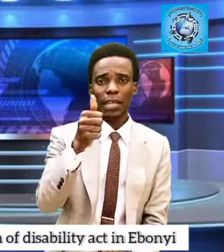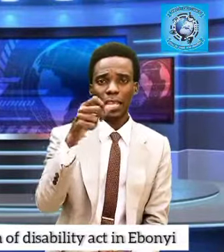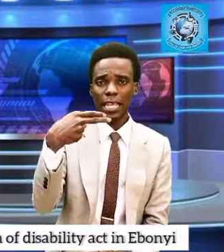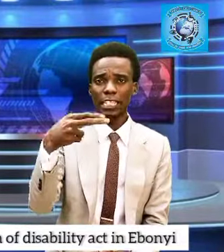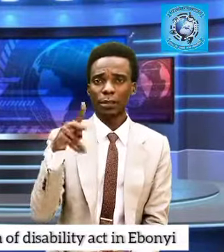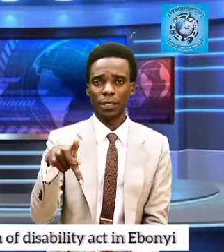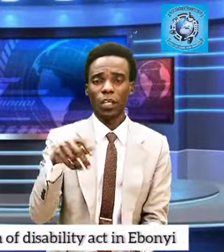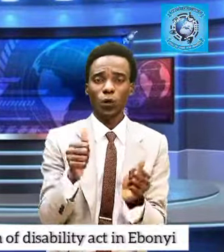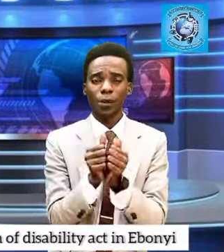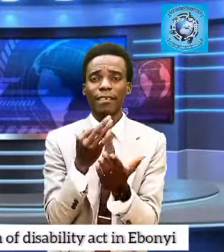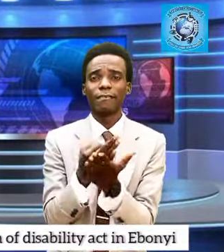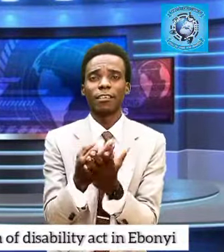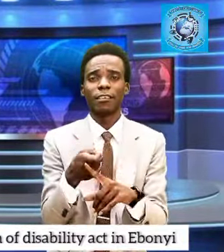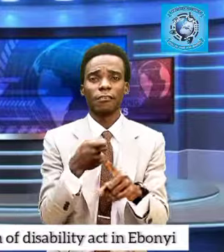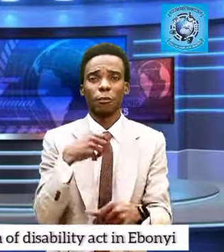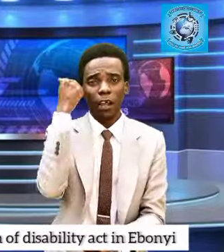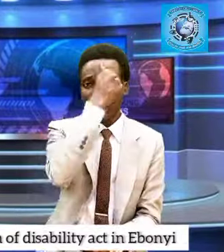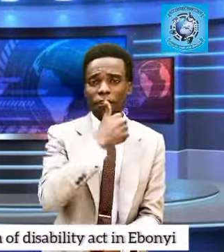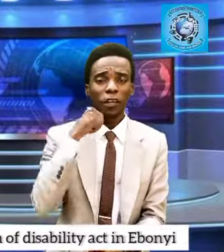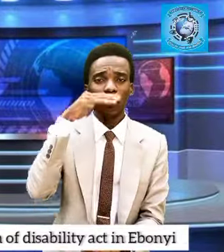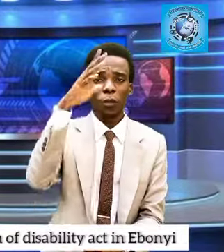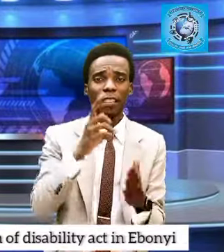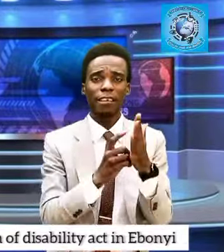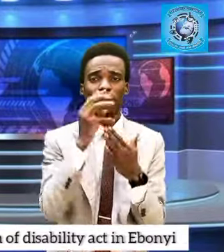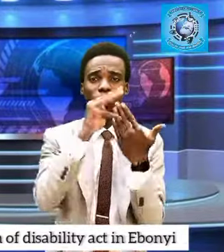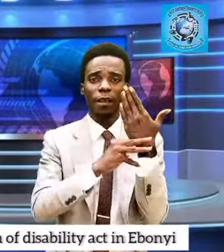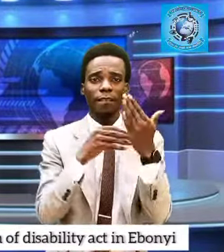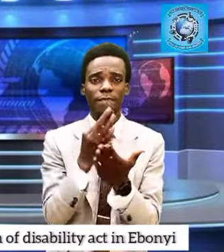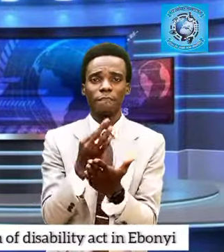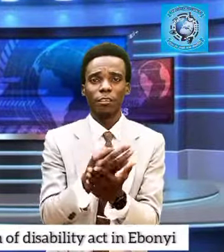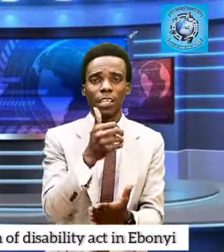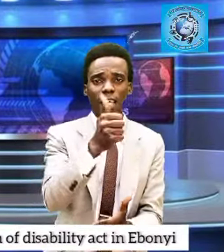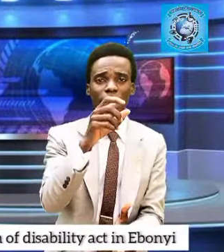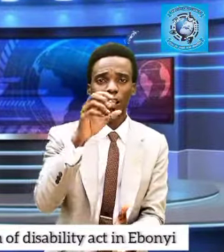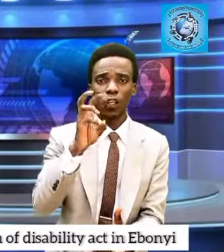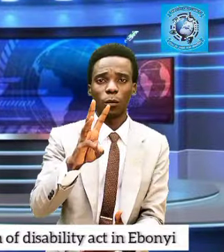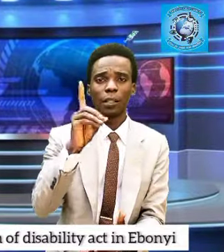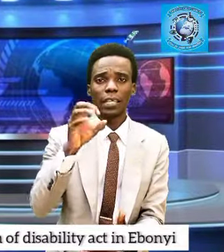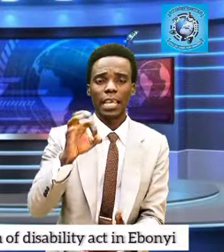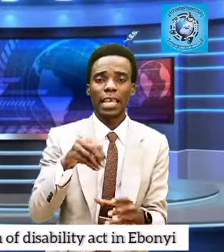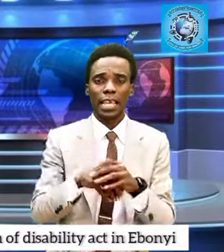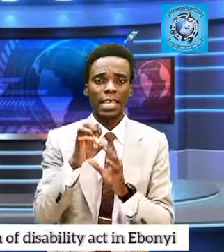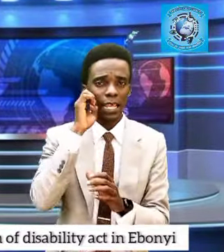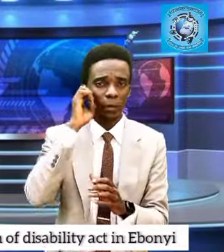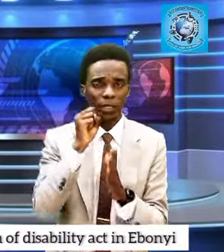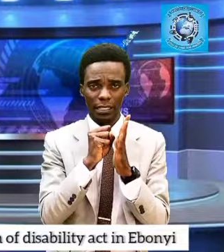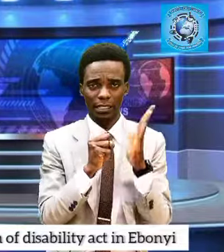WRAHP, with funding from African Women Development Fund AWDF in Ebonyi State.